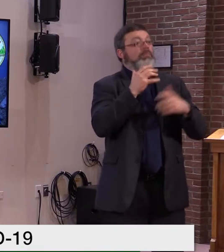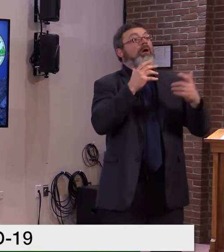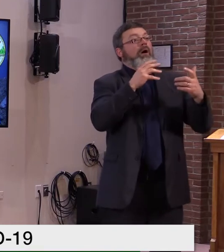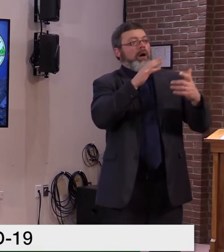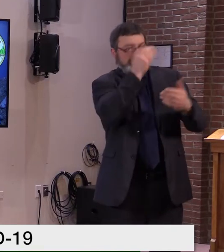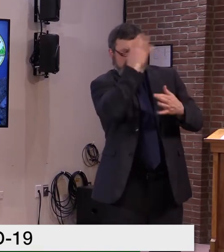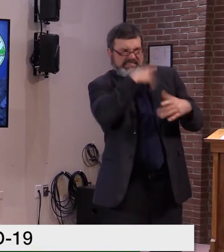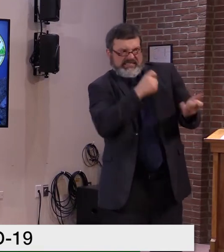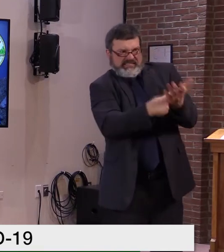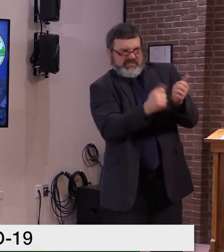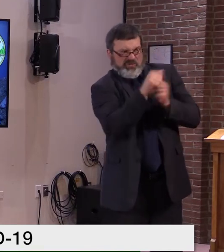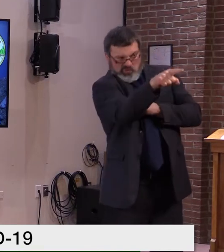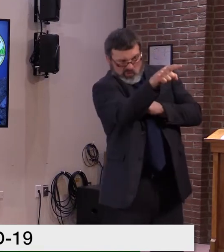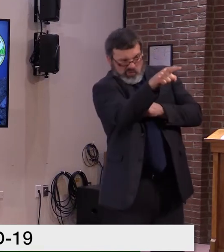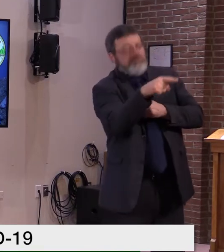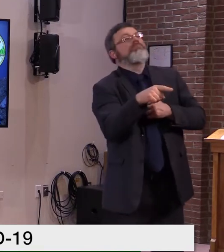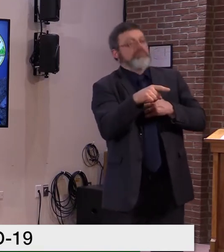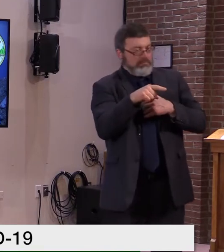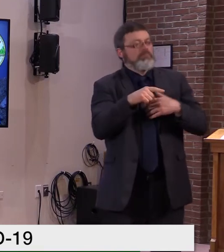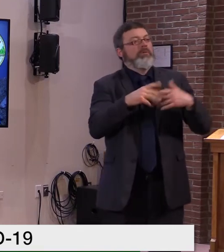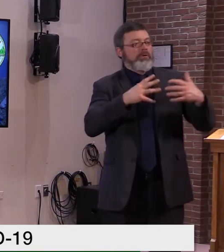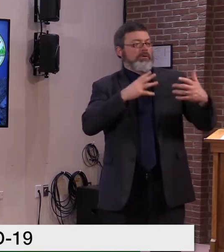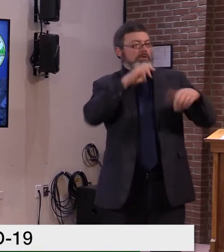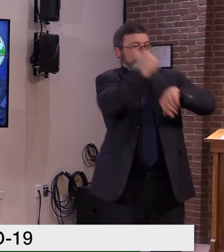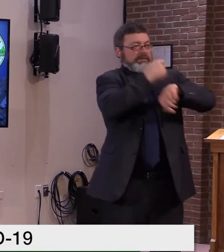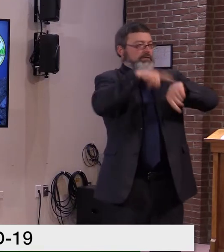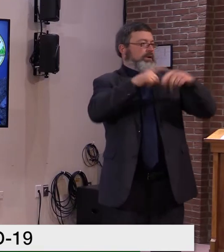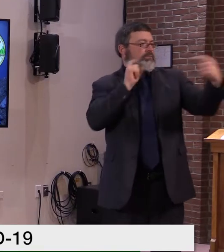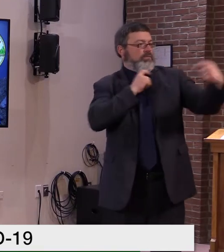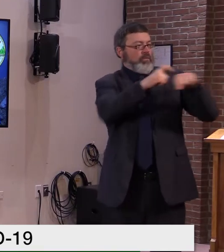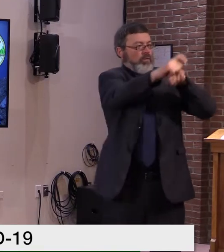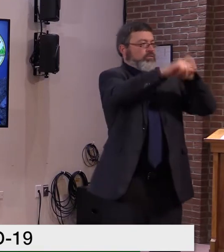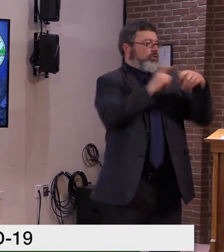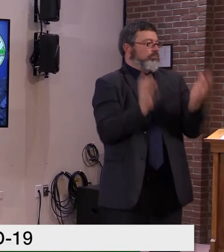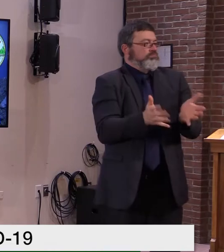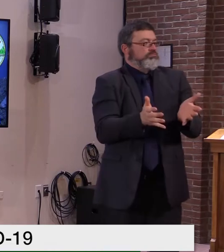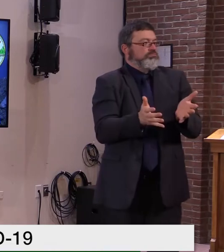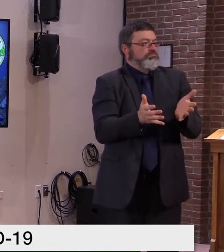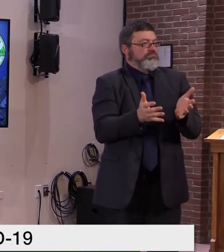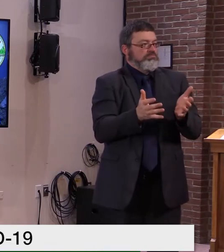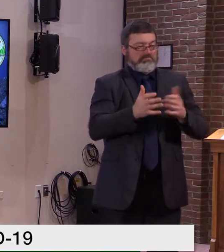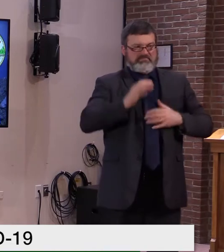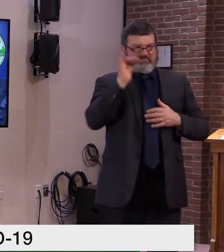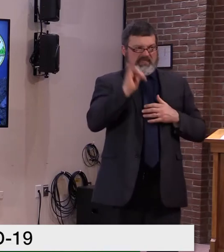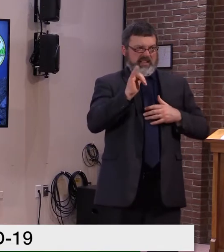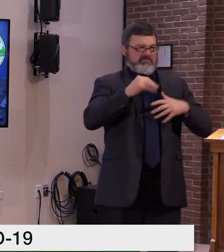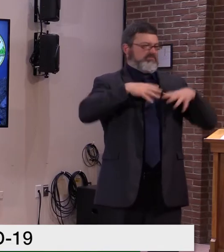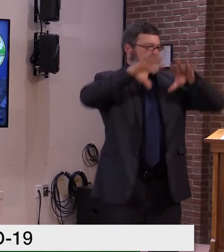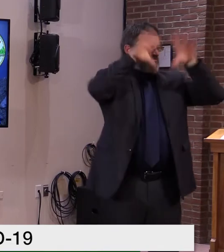in testing, and with that update, I'll turn it over to Dr. Levine for further updates.